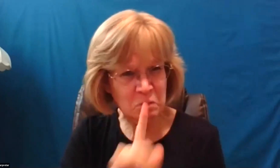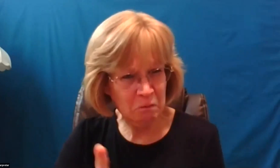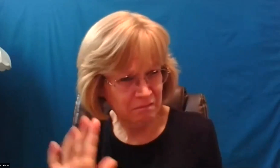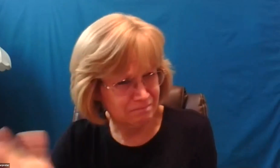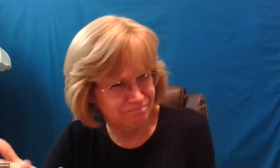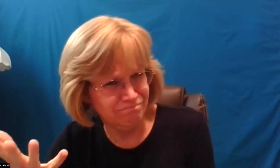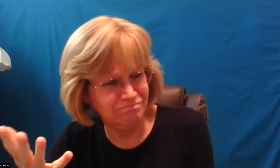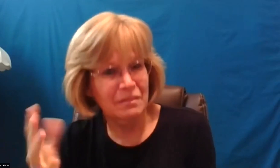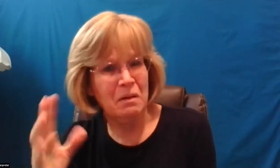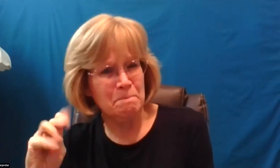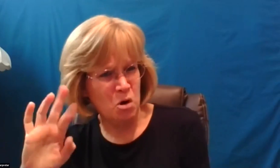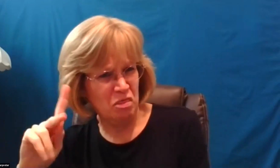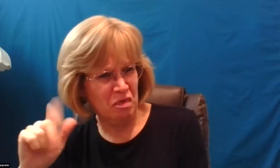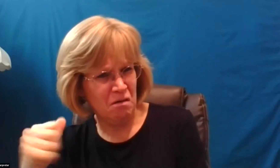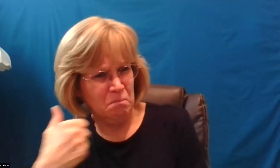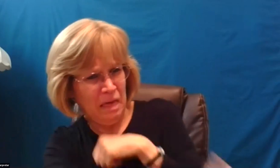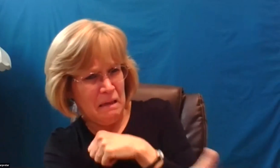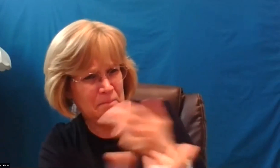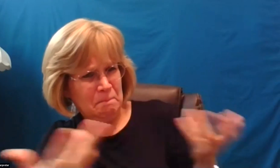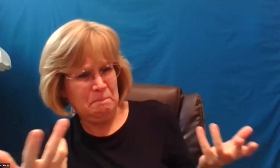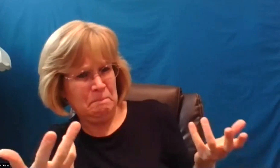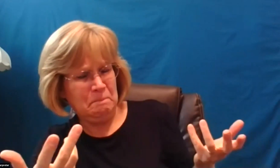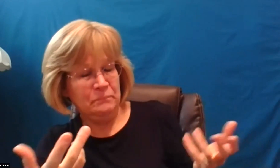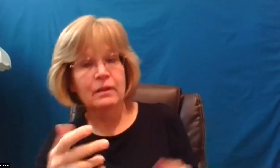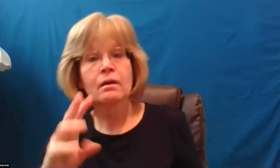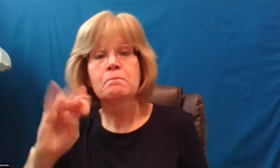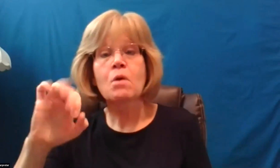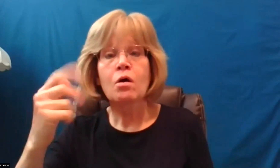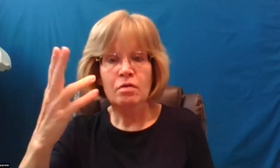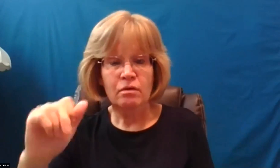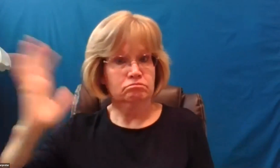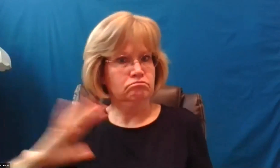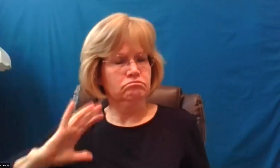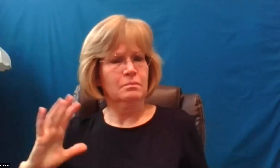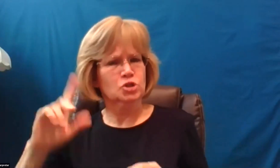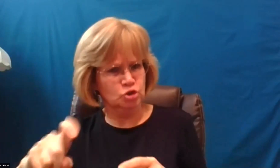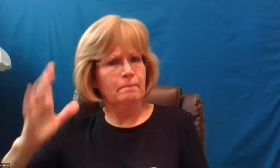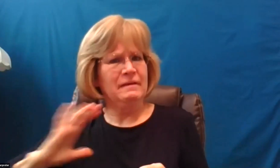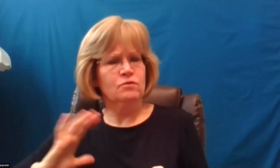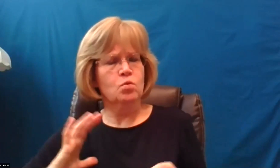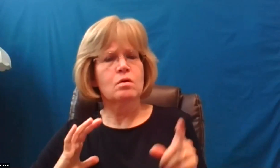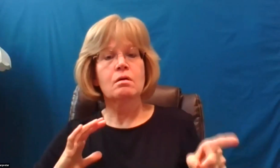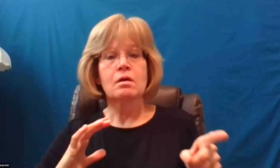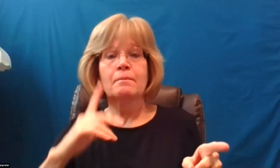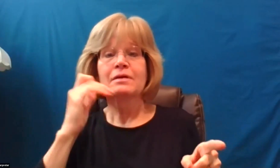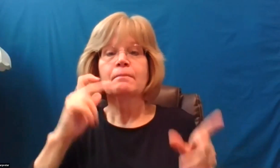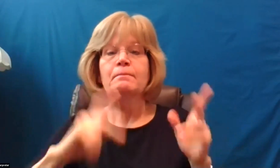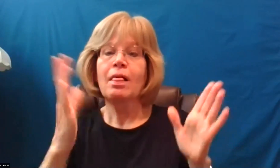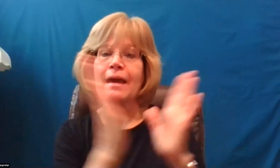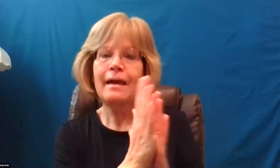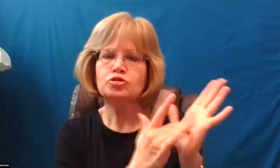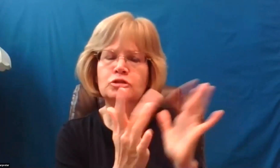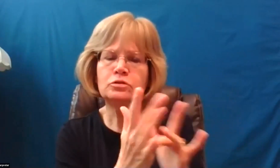It's a shame Martha wasn't around earlier in John's gospel. Because when people ask Jesus who was to blame for a young man's